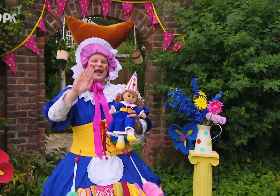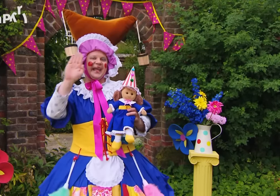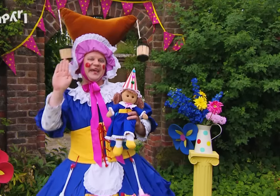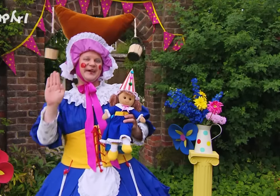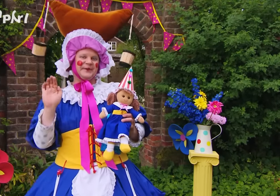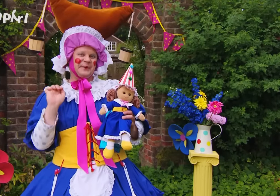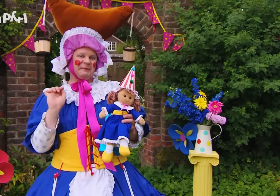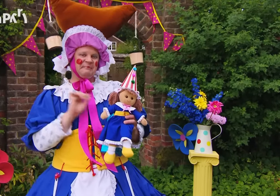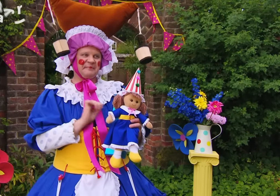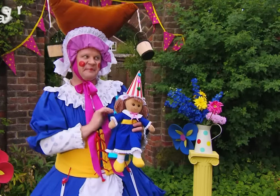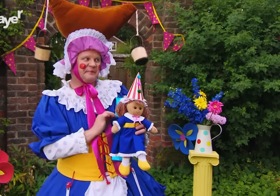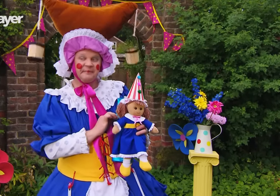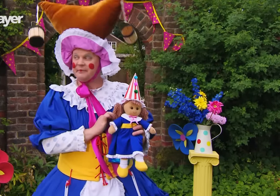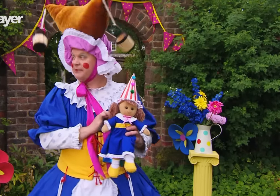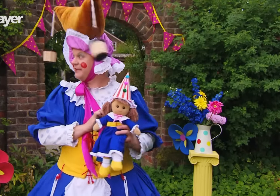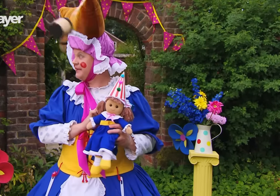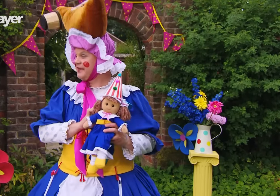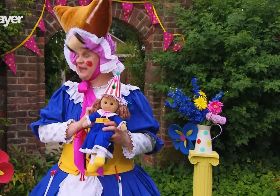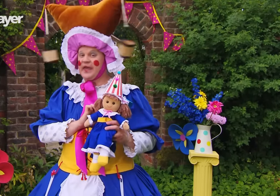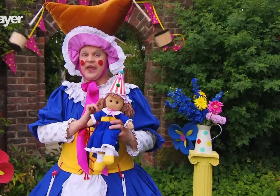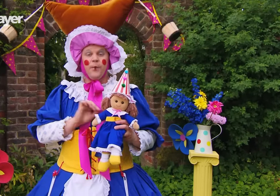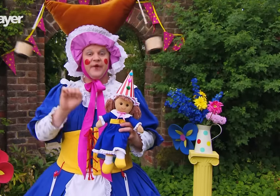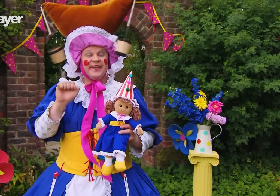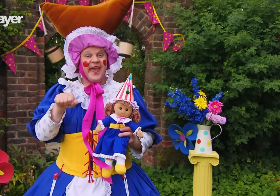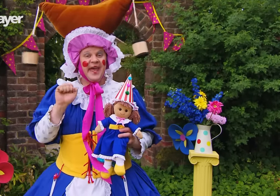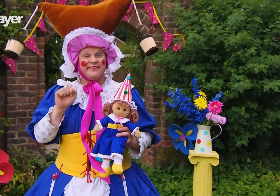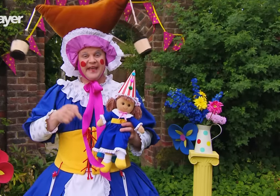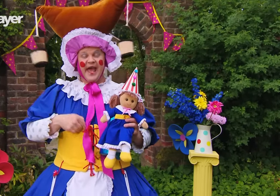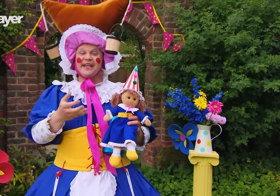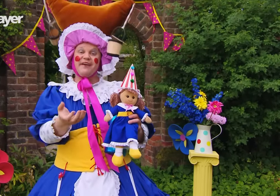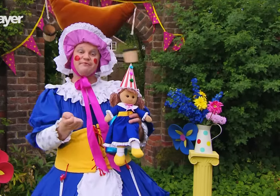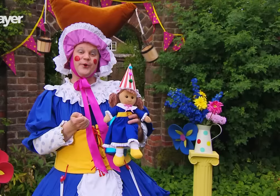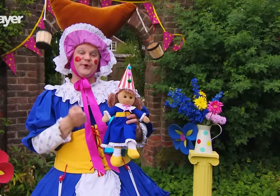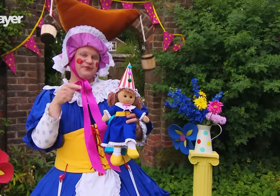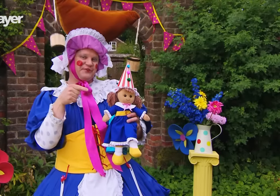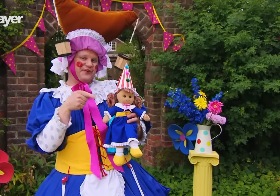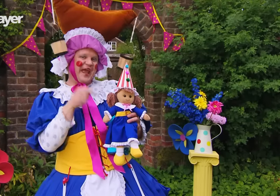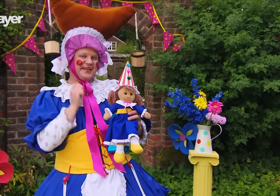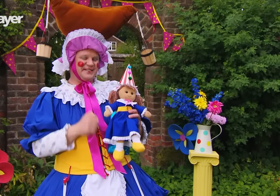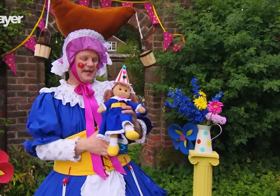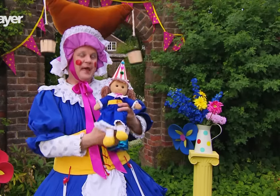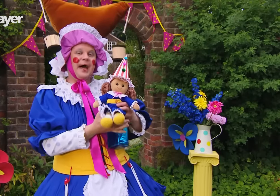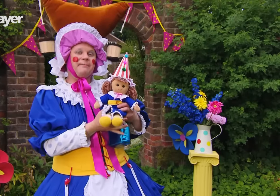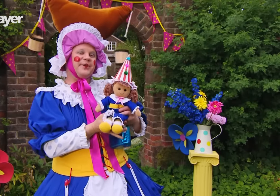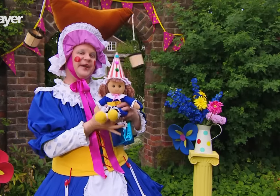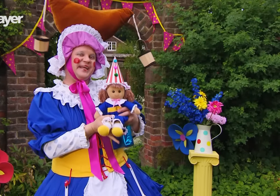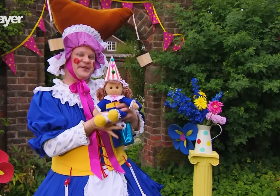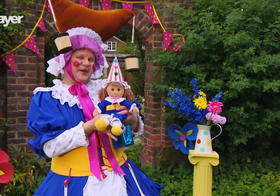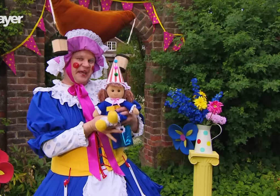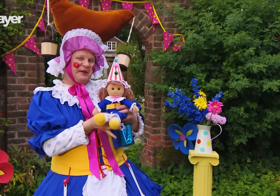Hello. Are you here for the birthday party, Aunt Polly? Well, yes, and I've brought a friend, a Polly Dolly.